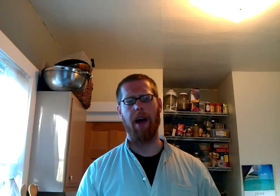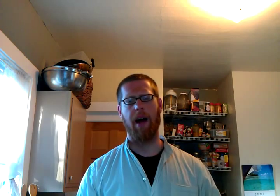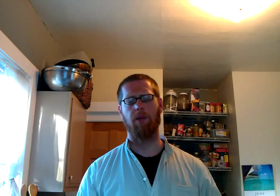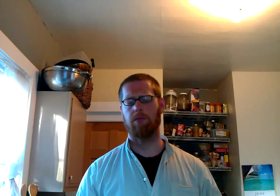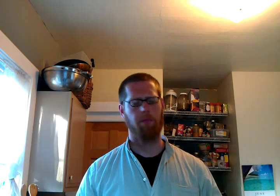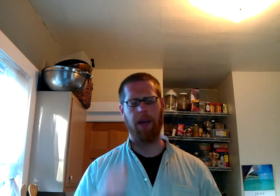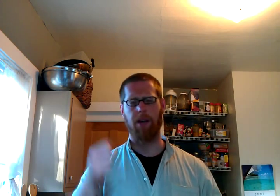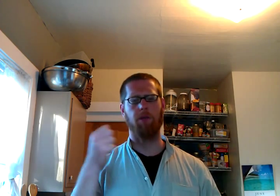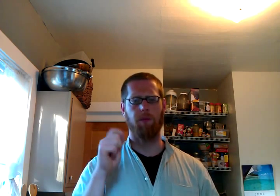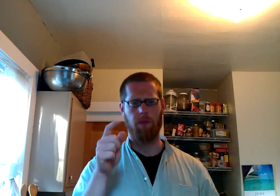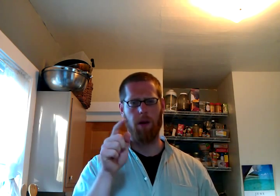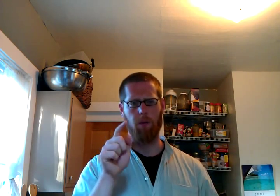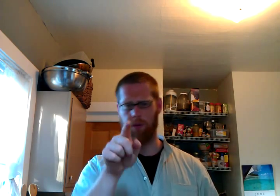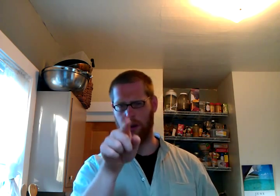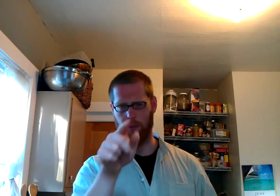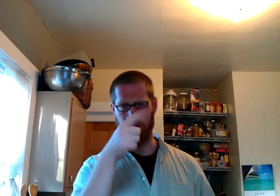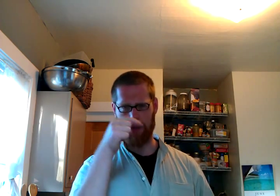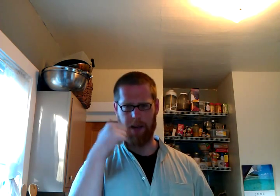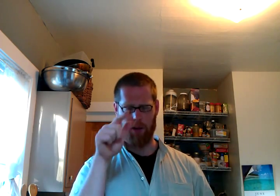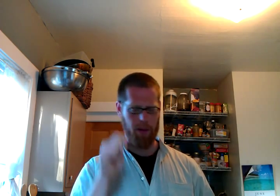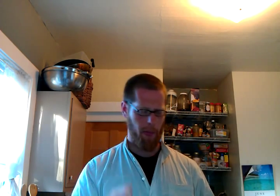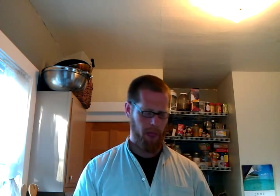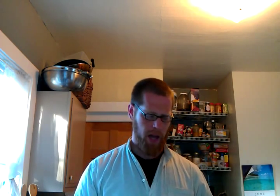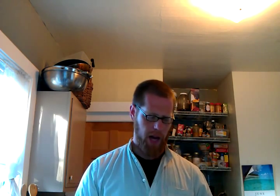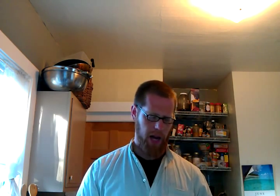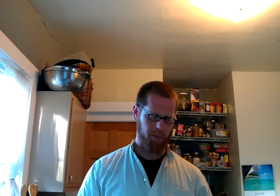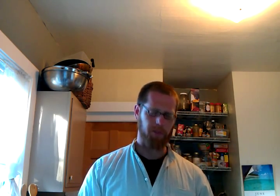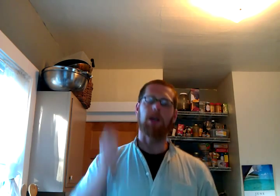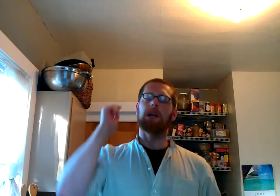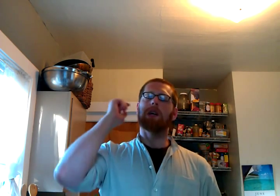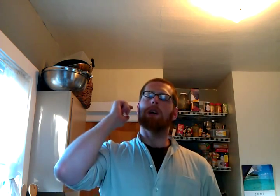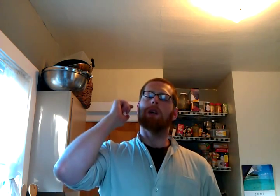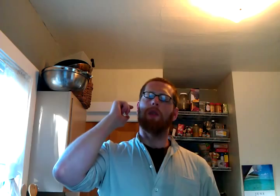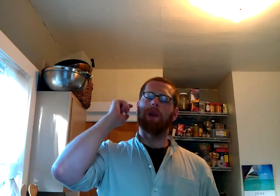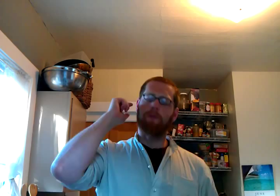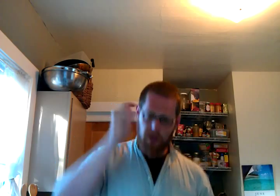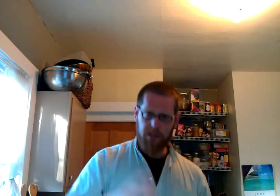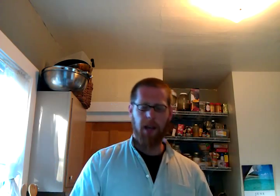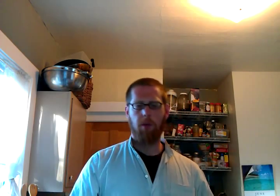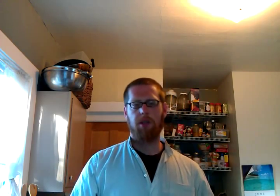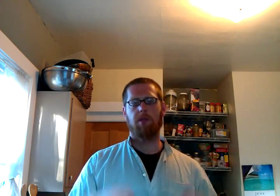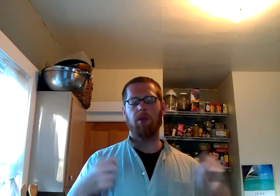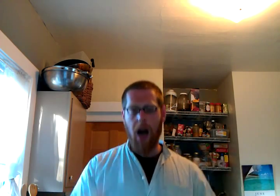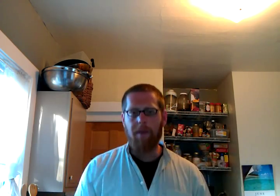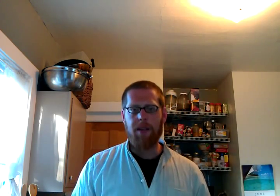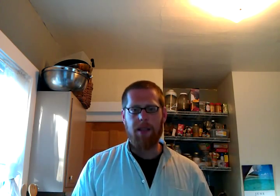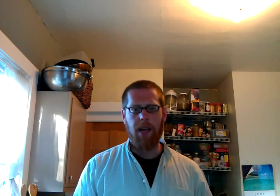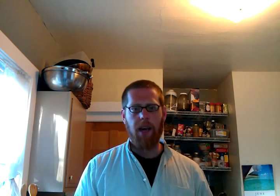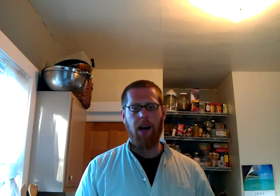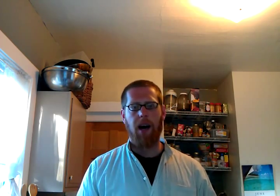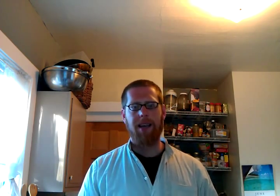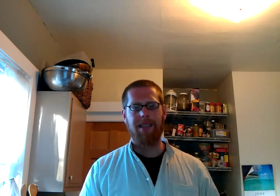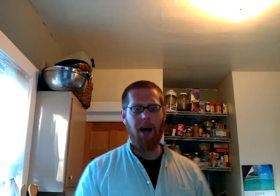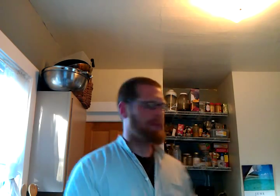out. Thank you. We'll talk more about that in a little bit. The first thing, which is the most obvious thing, is that I'm standing